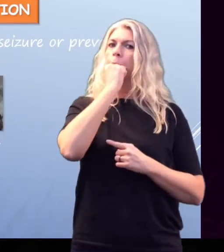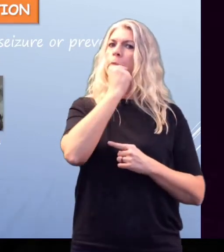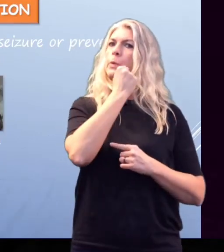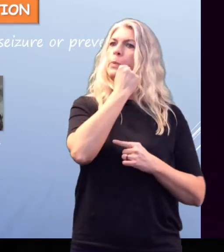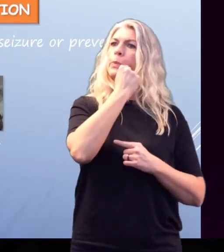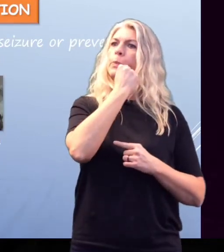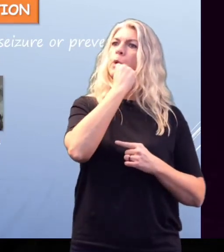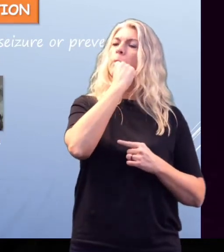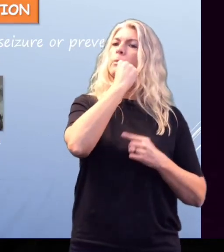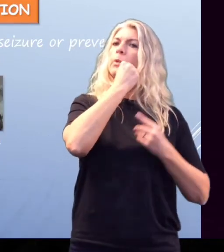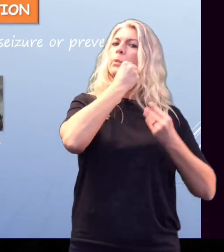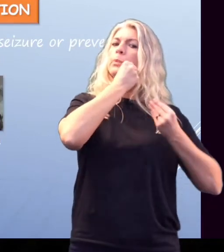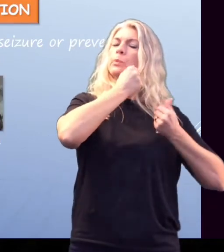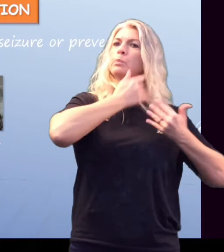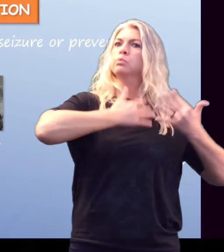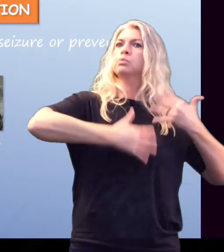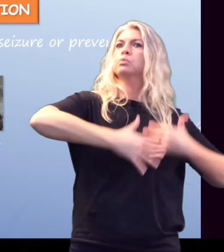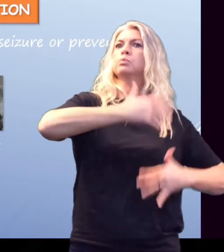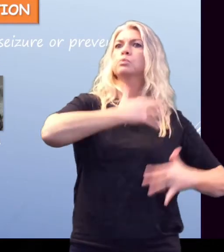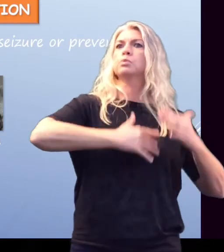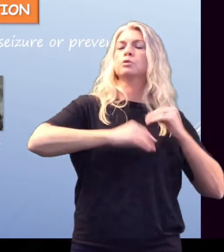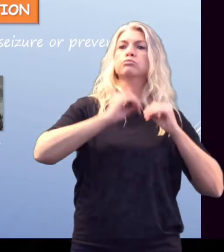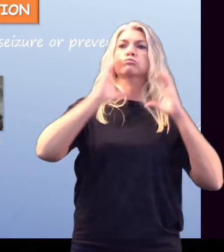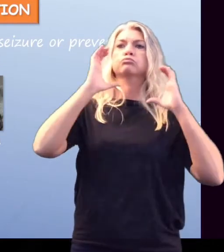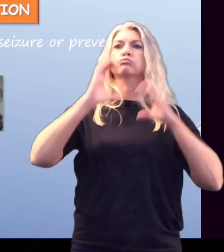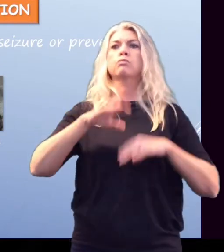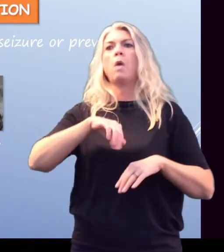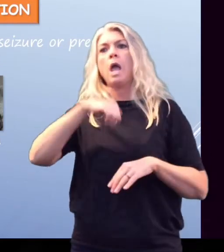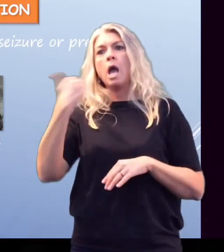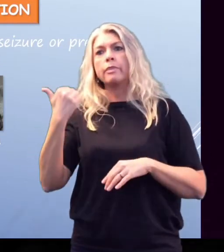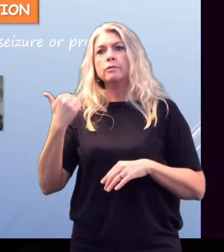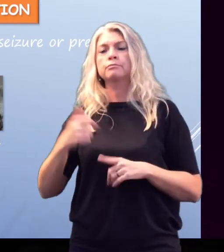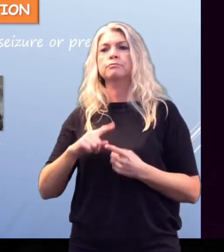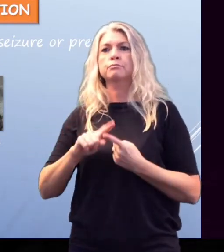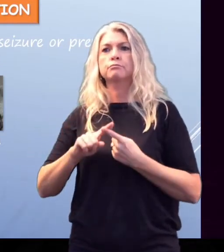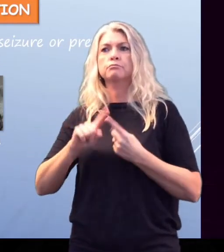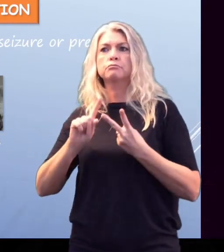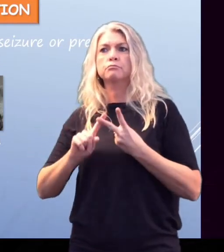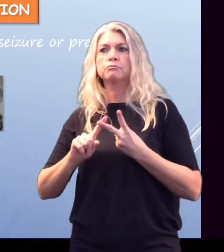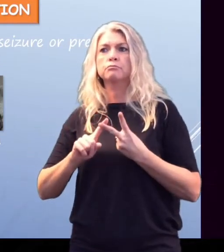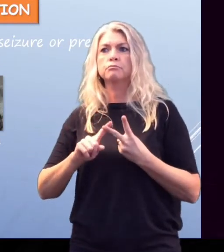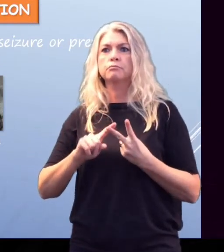in the cheek pocket and is absorbed into the bloodstream through the inner cheek.